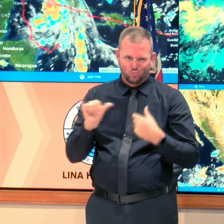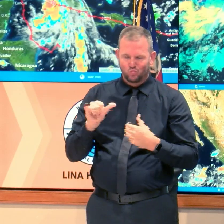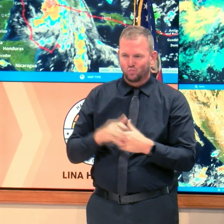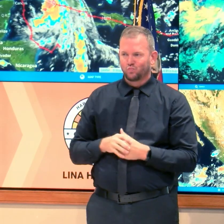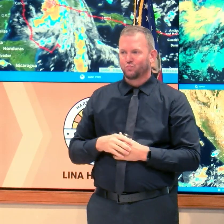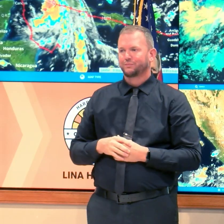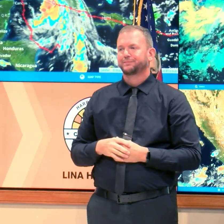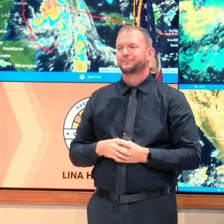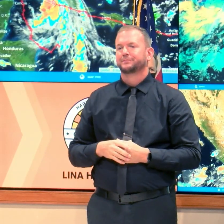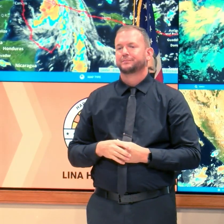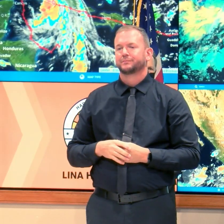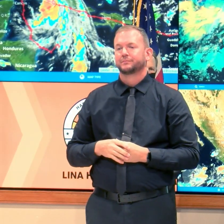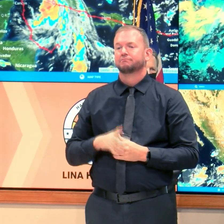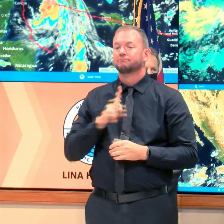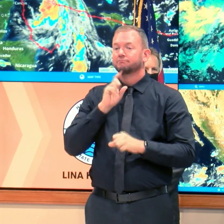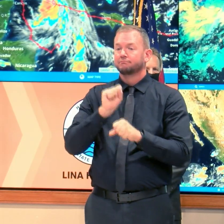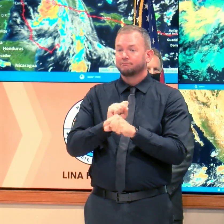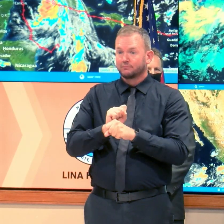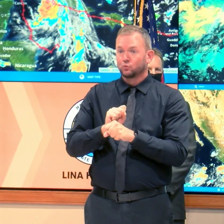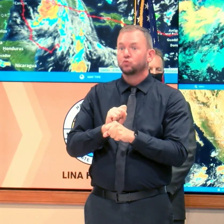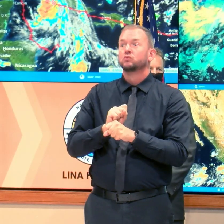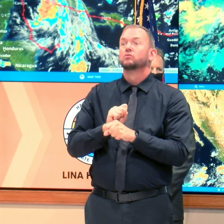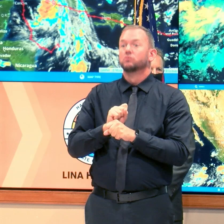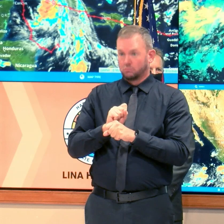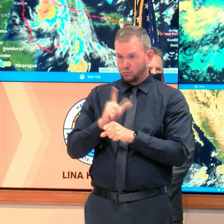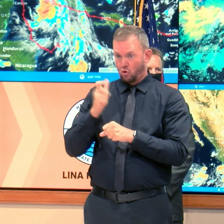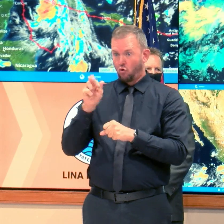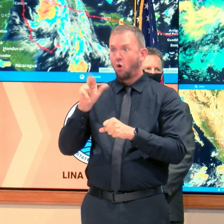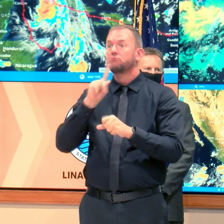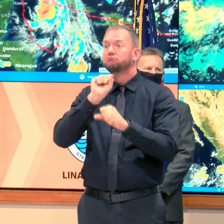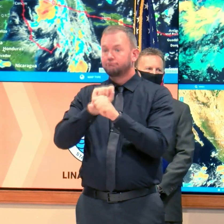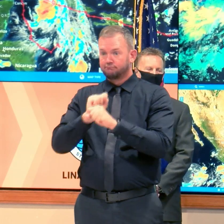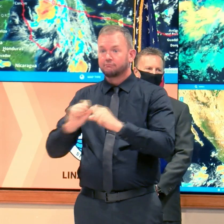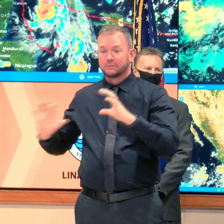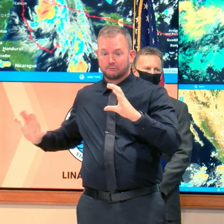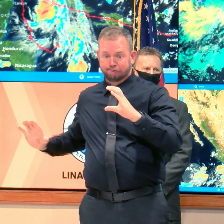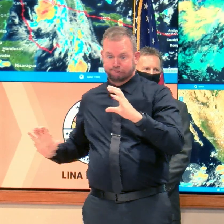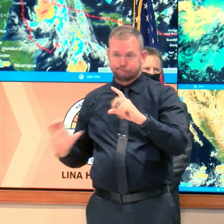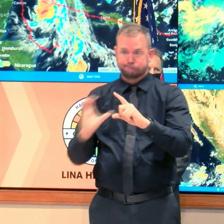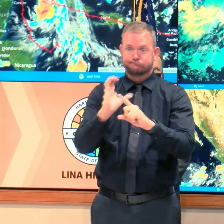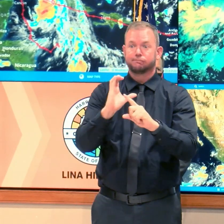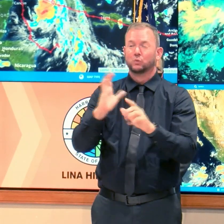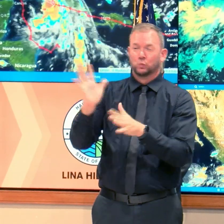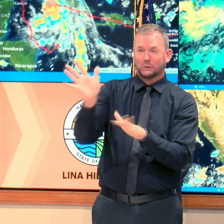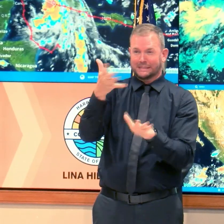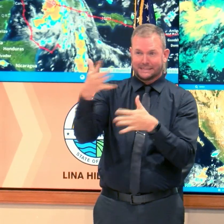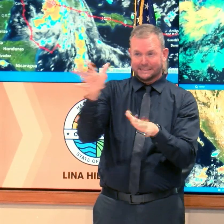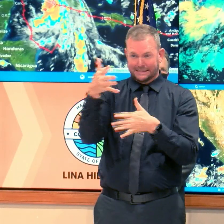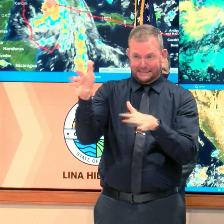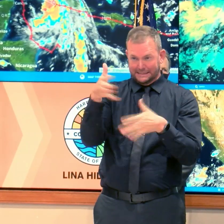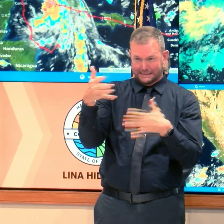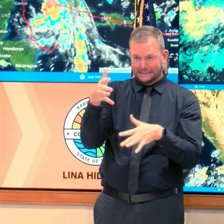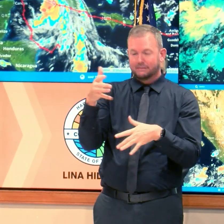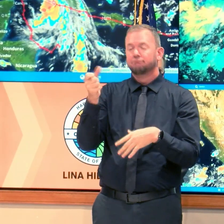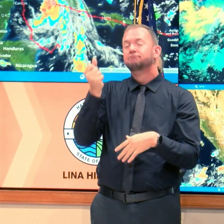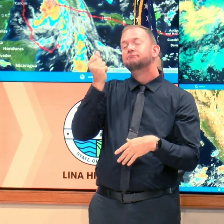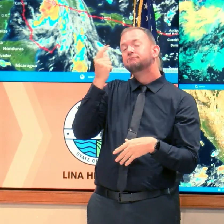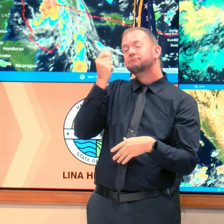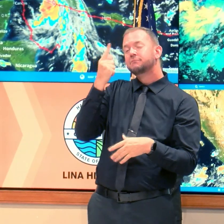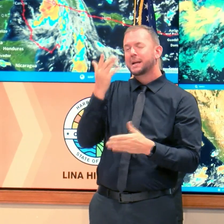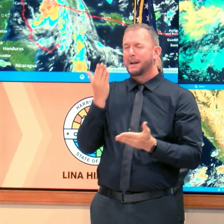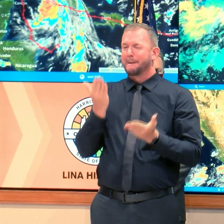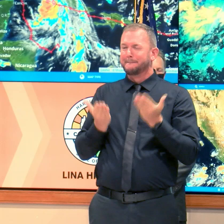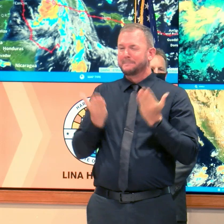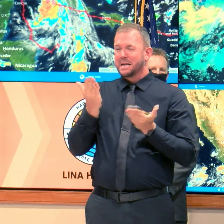comes this way, a wind event, Public Works will not necessarily be putting out the barricades this time. And I want